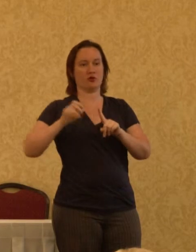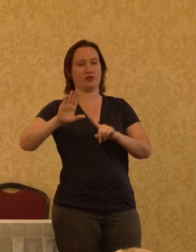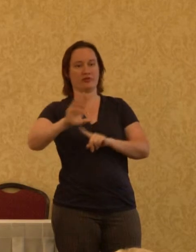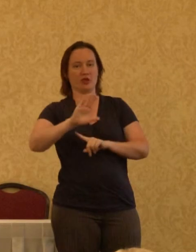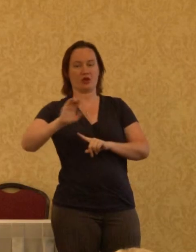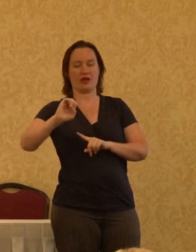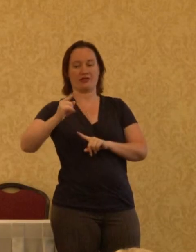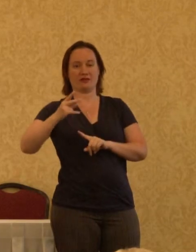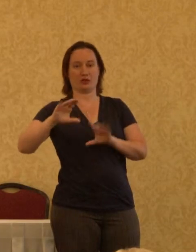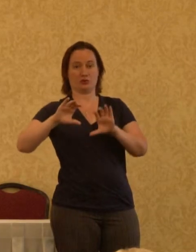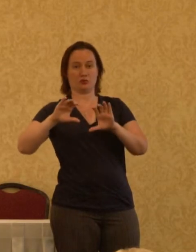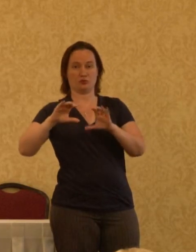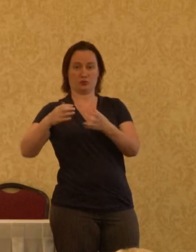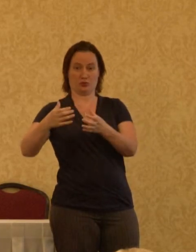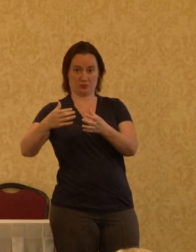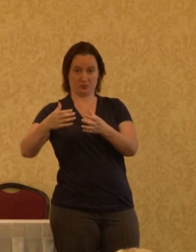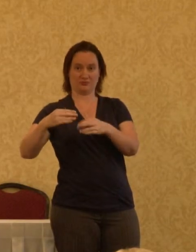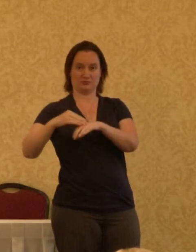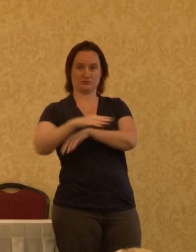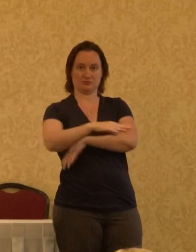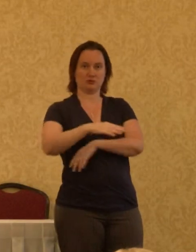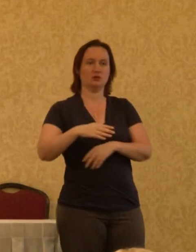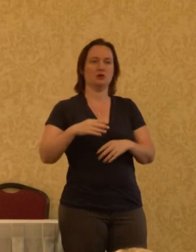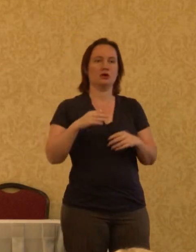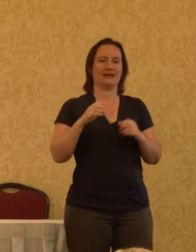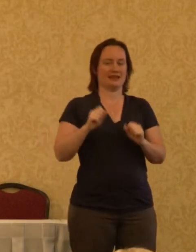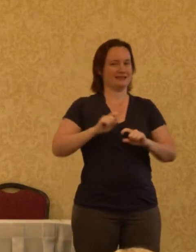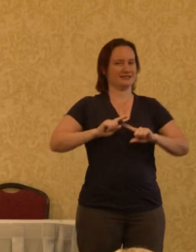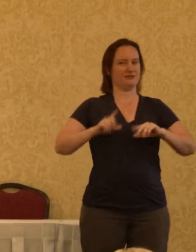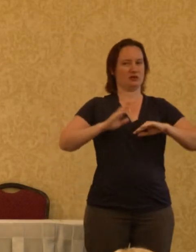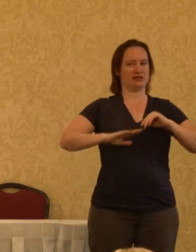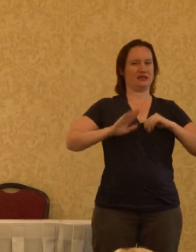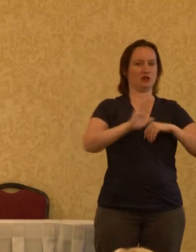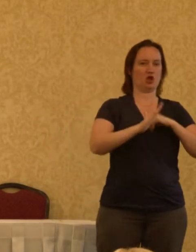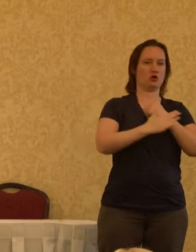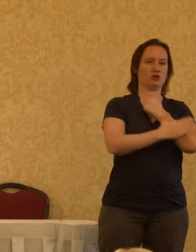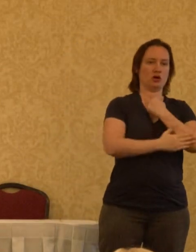can vary from the culture in their country.